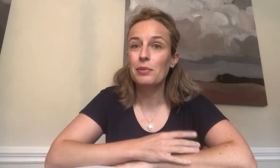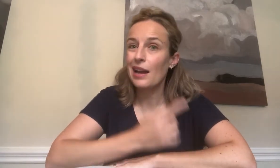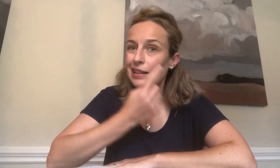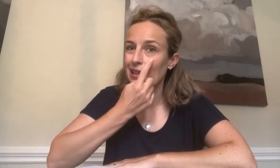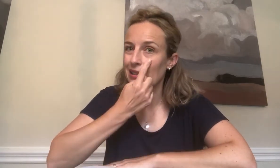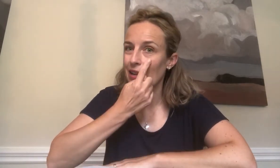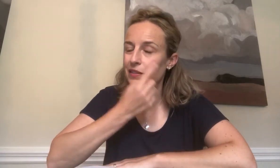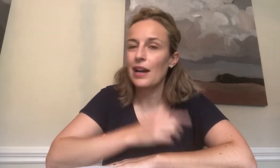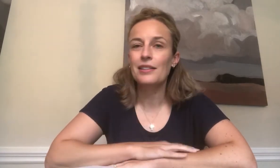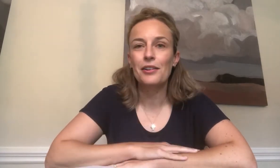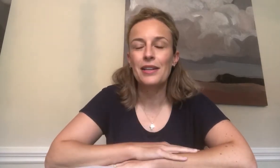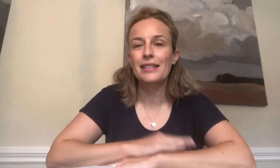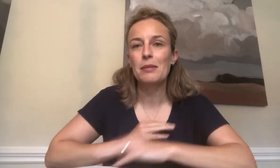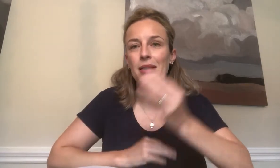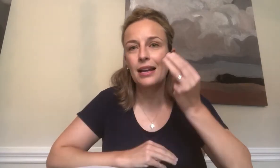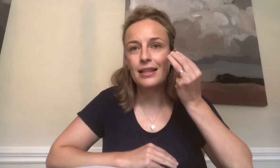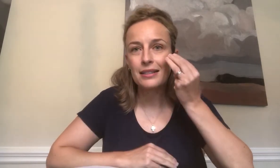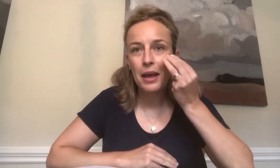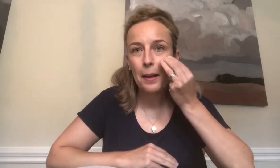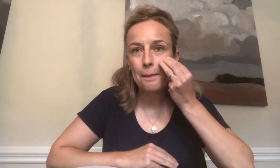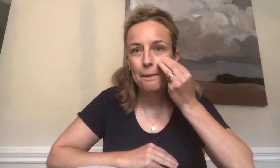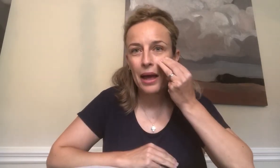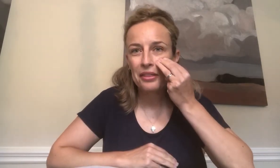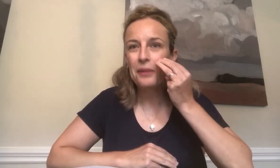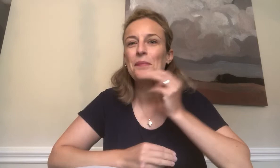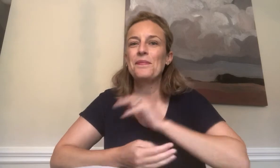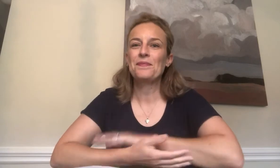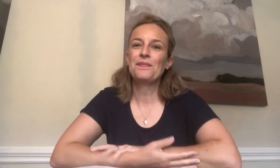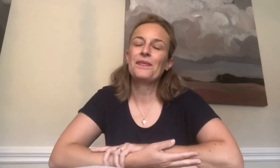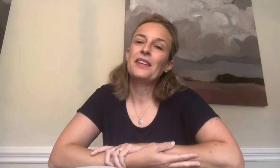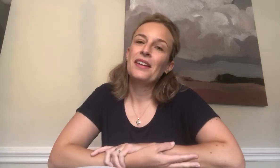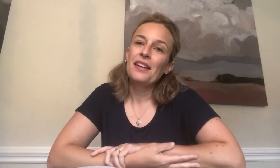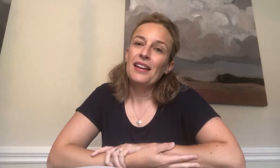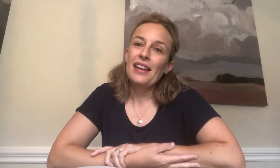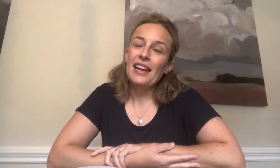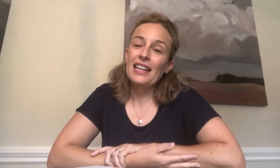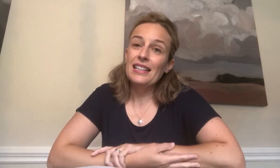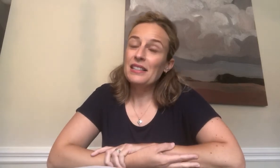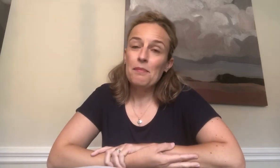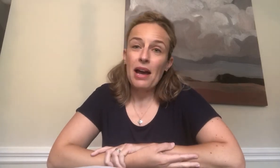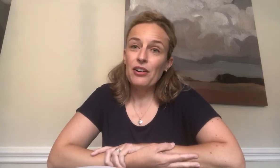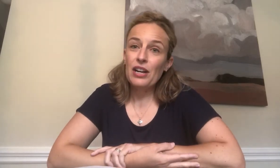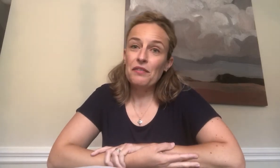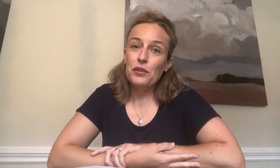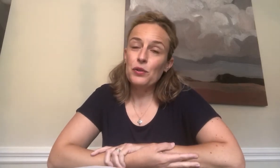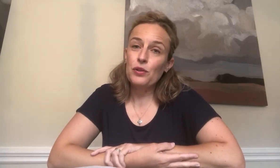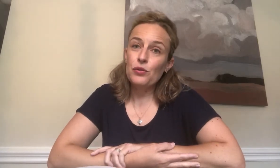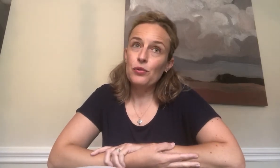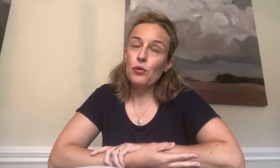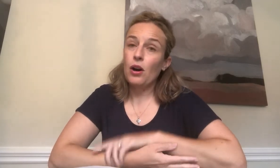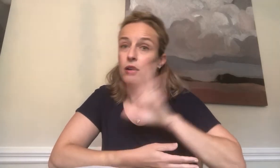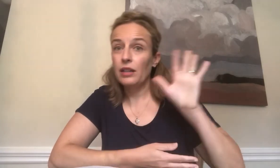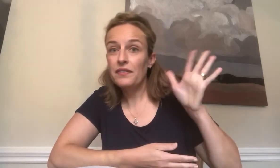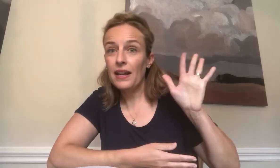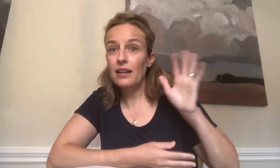blind in his left eye, so his name sign is Matthew. It doesn't matter if you are left-handed